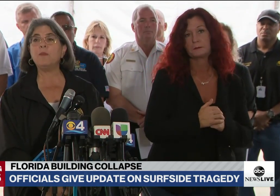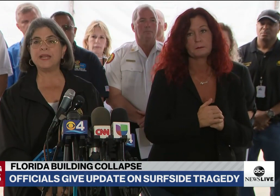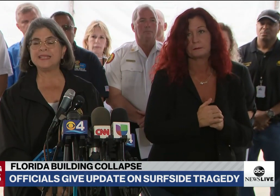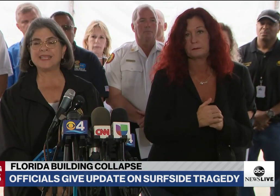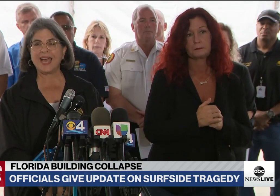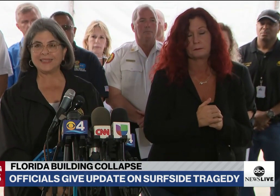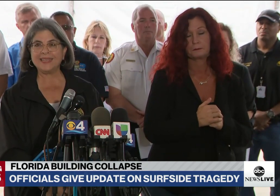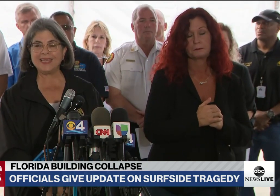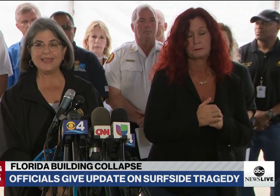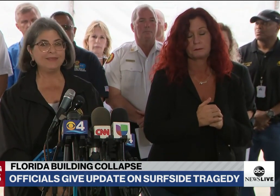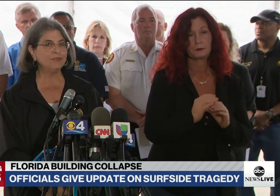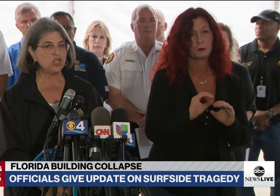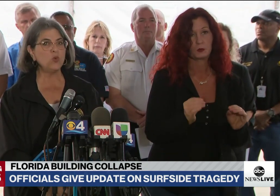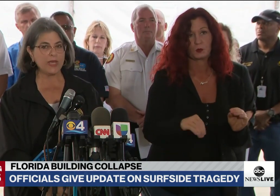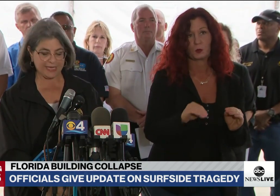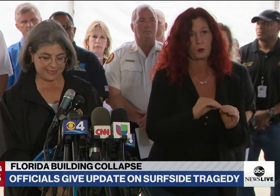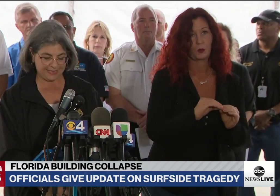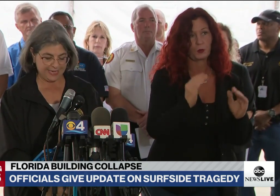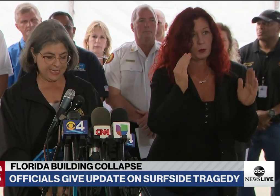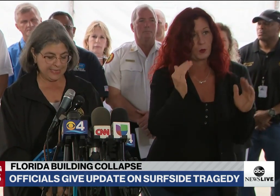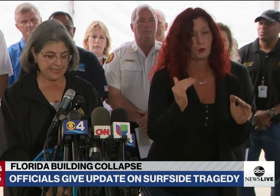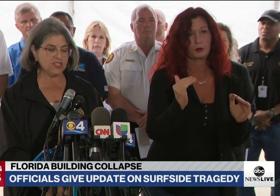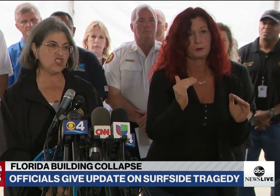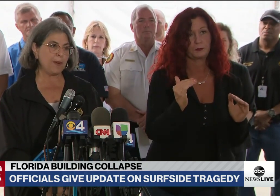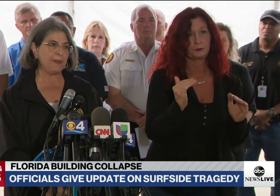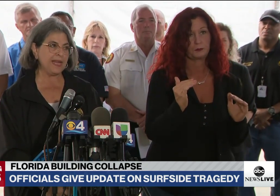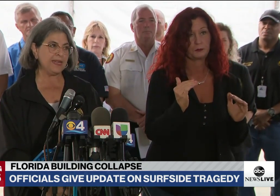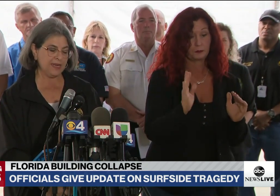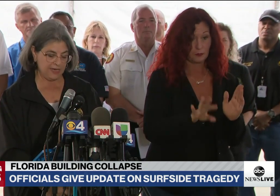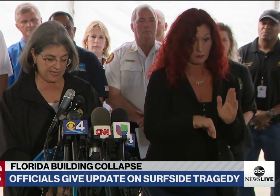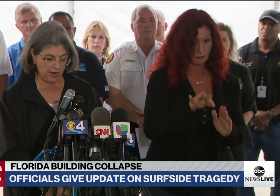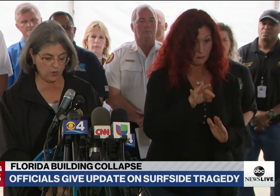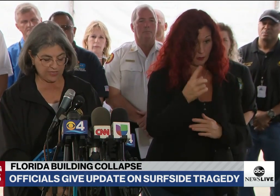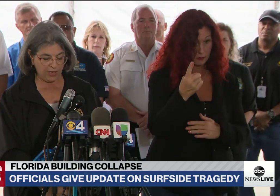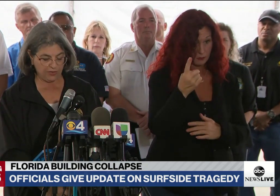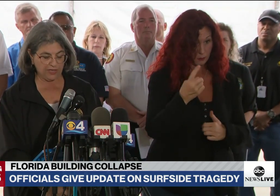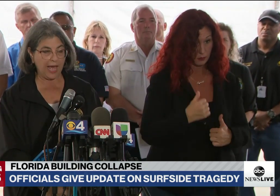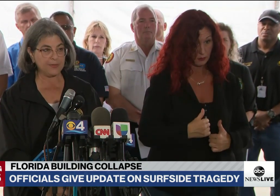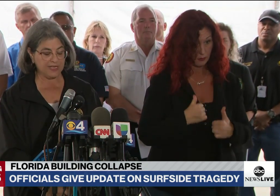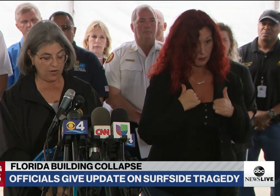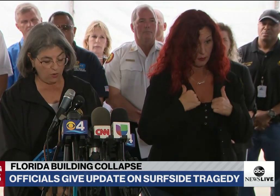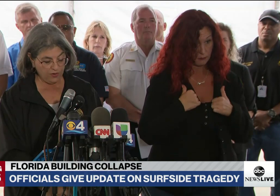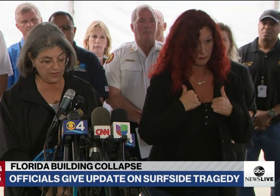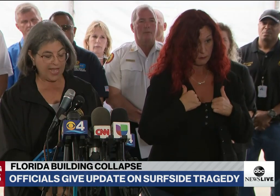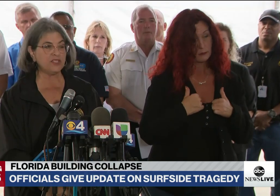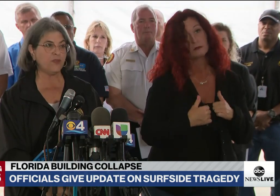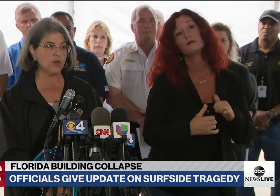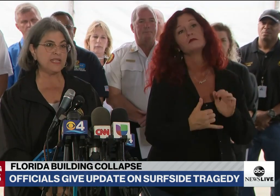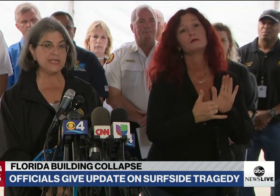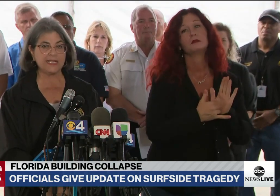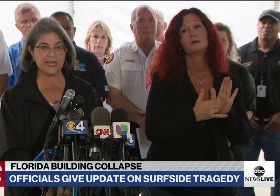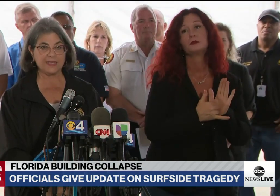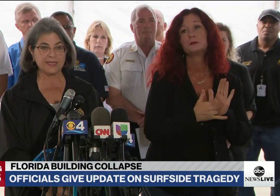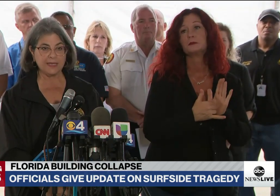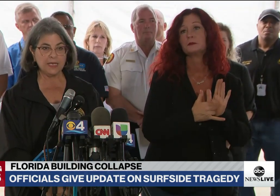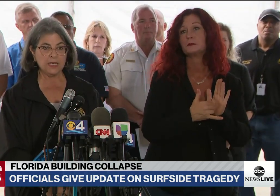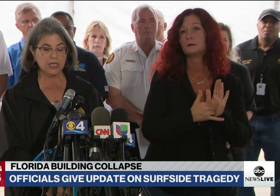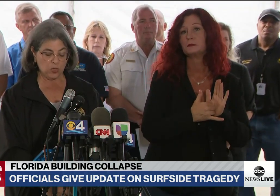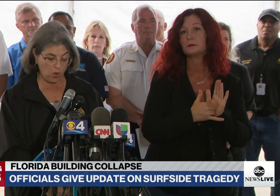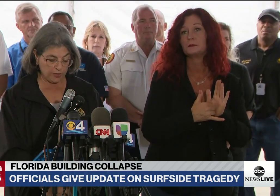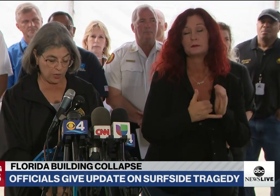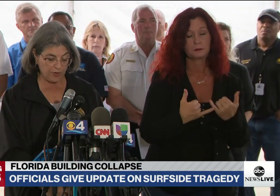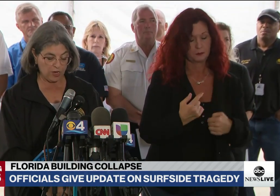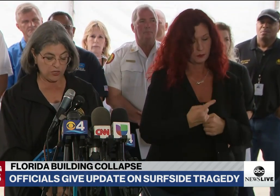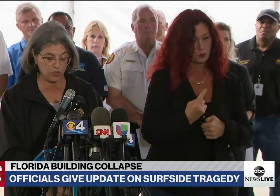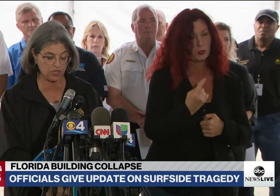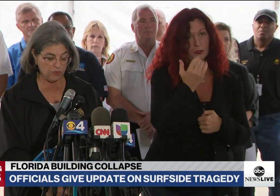It's now been exactly 2 weeks since Champlain Tower South collapsed, and over the last 14 days,